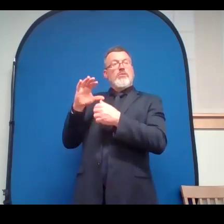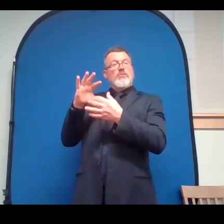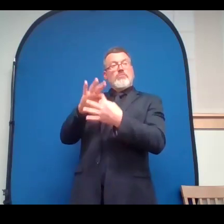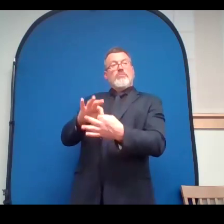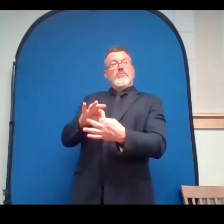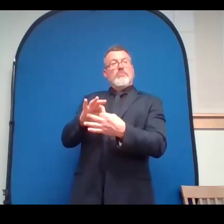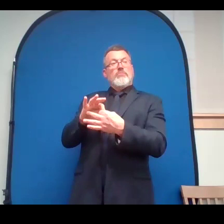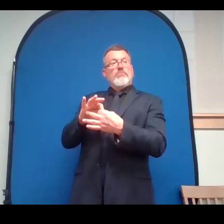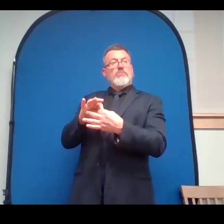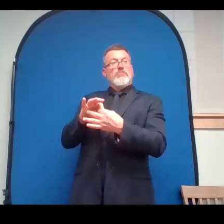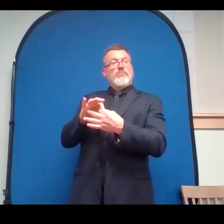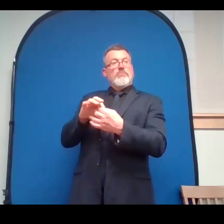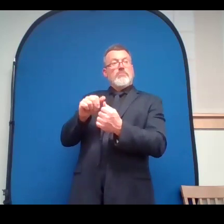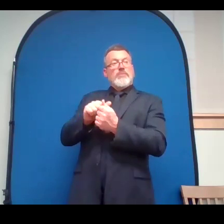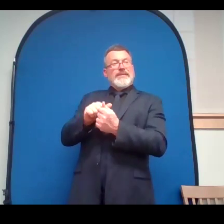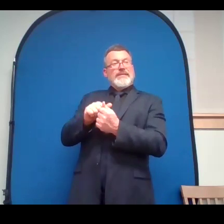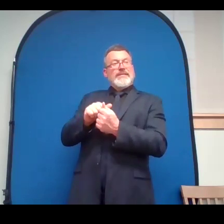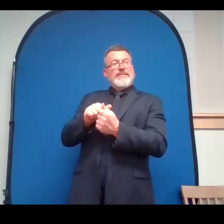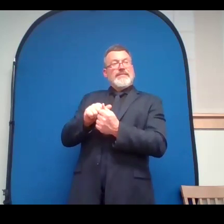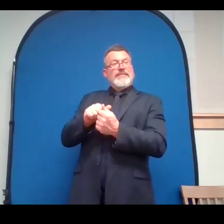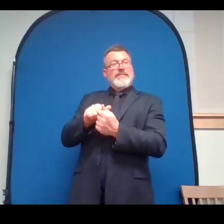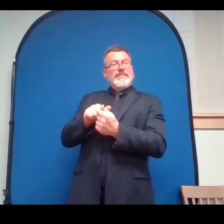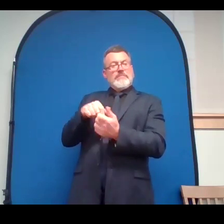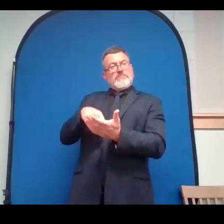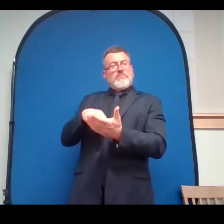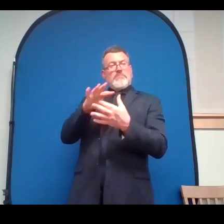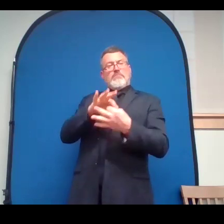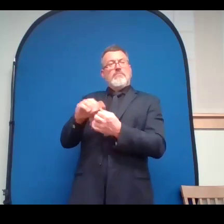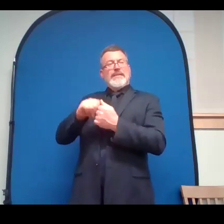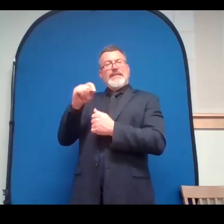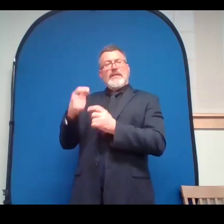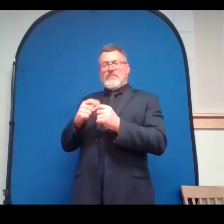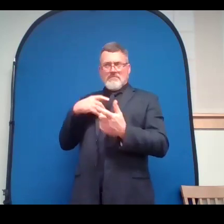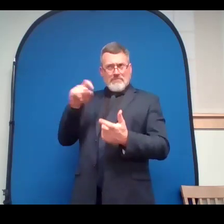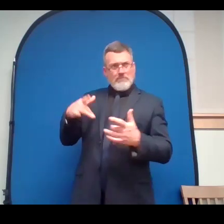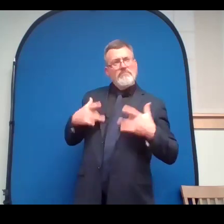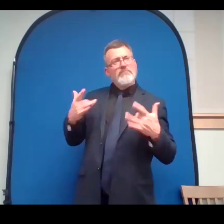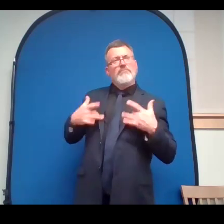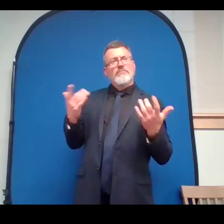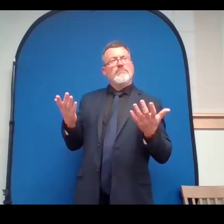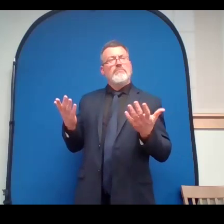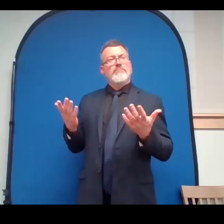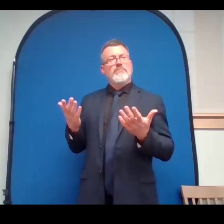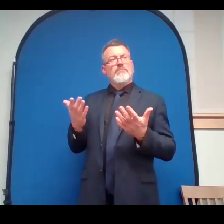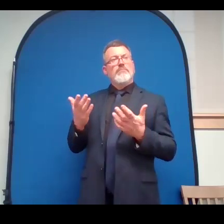the. I spoke with him, and he asked him what was going on, and he stated that